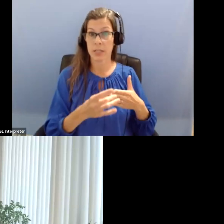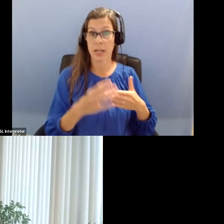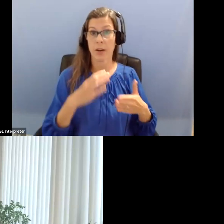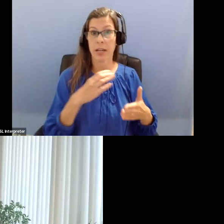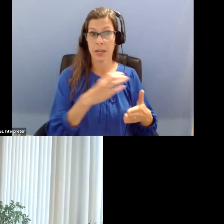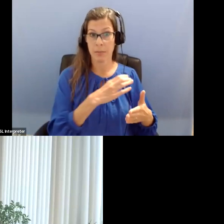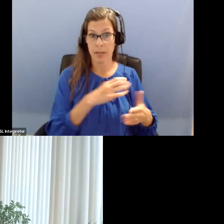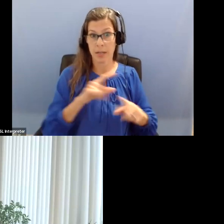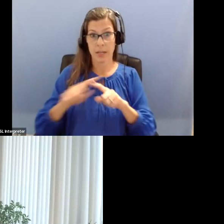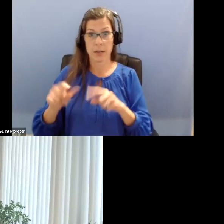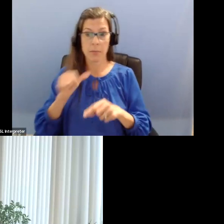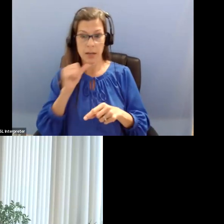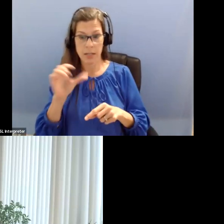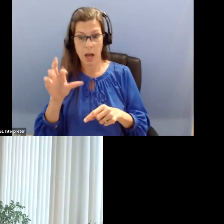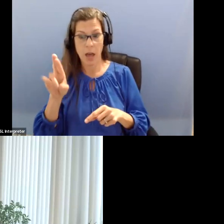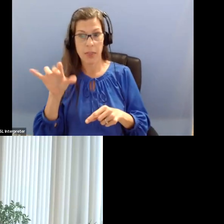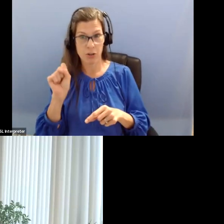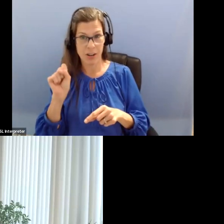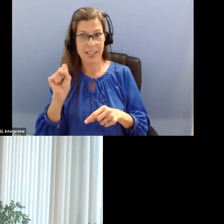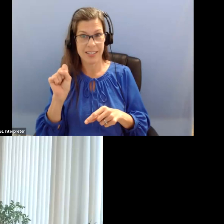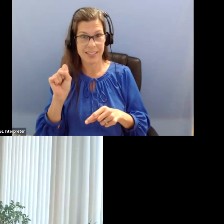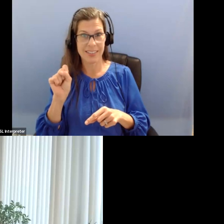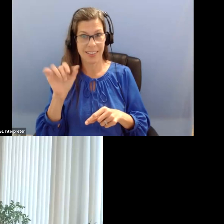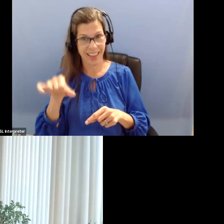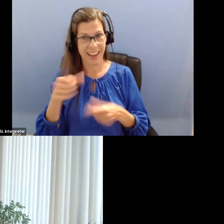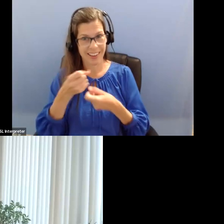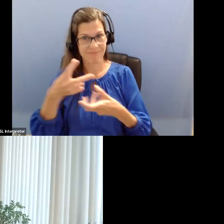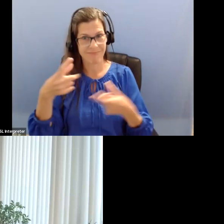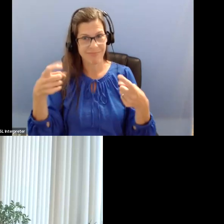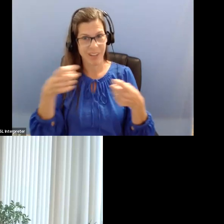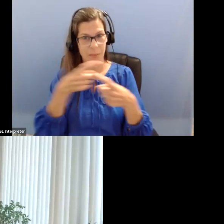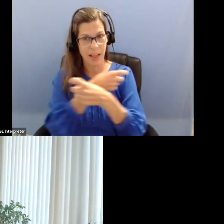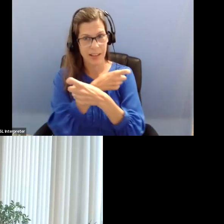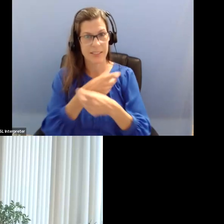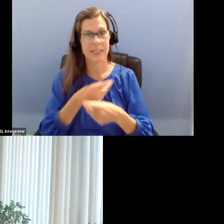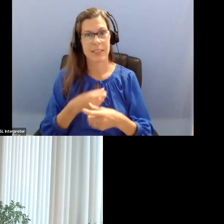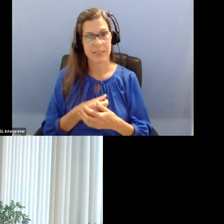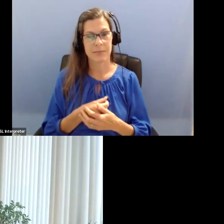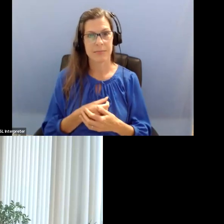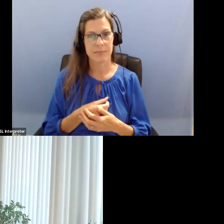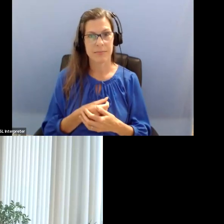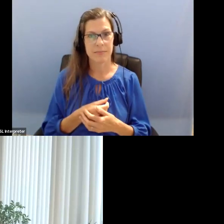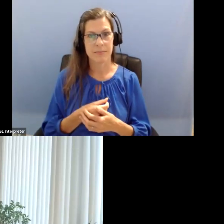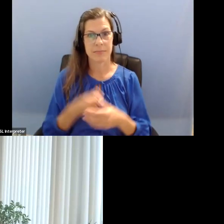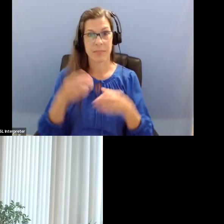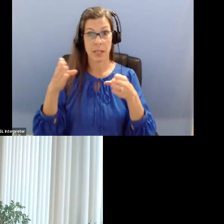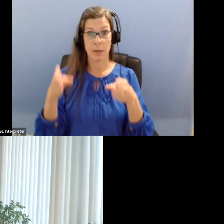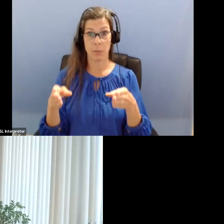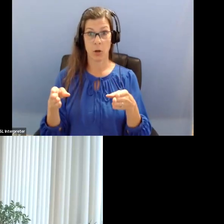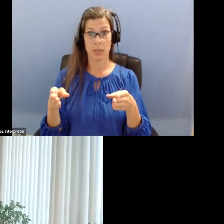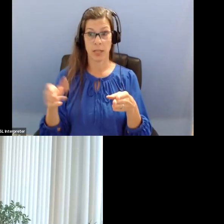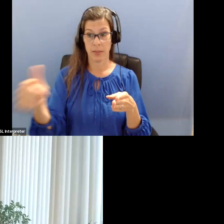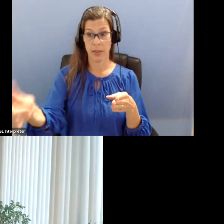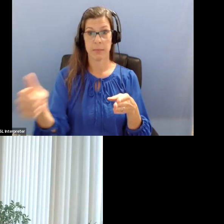but not the CRIS. And I think there it is complicated because the person has made a